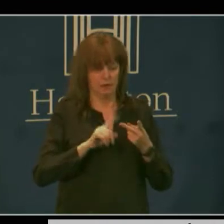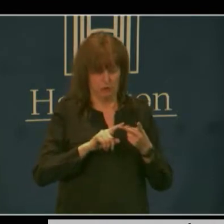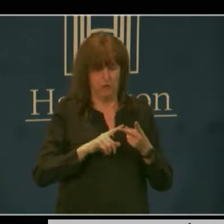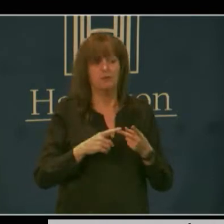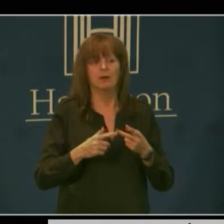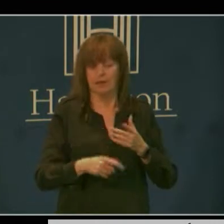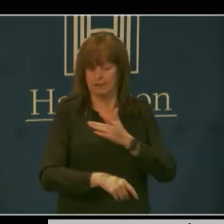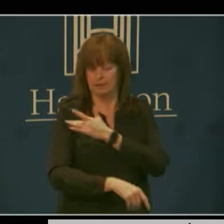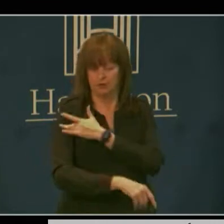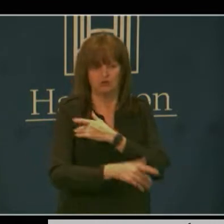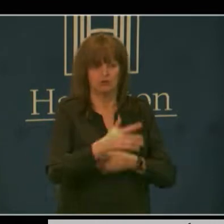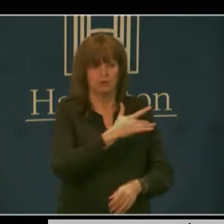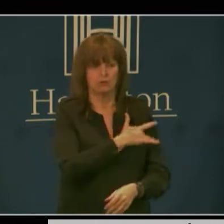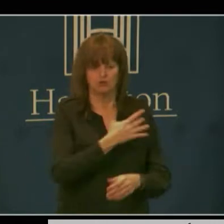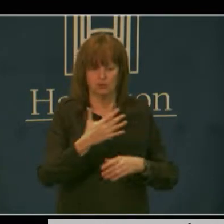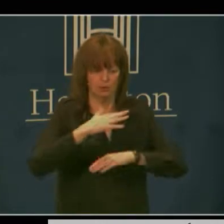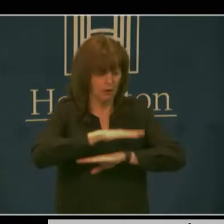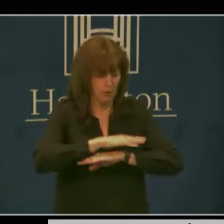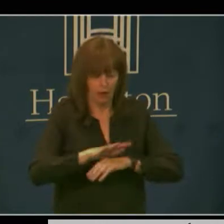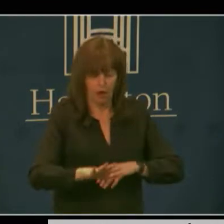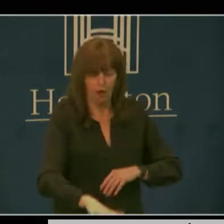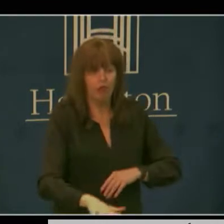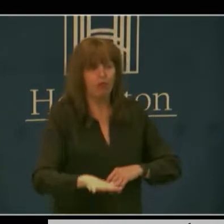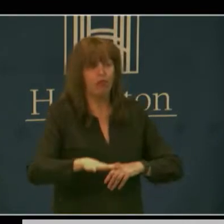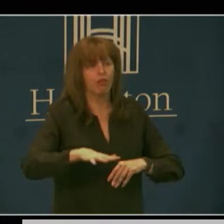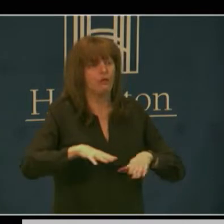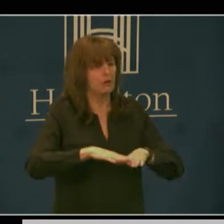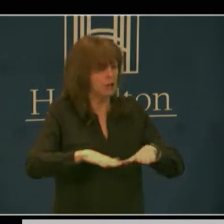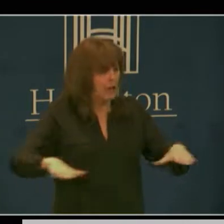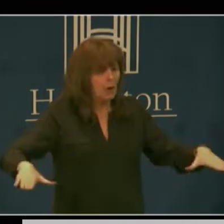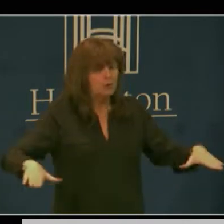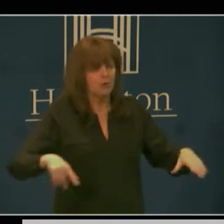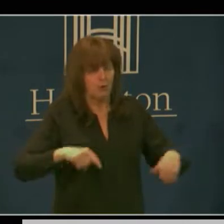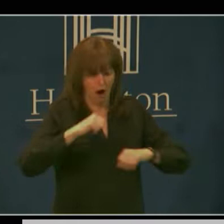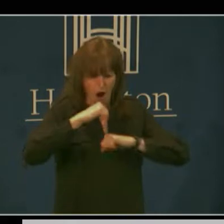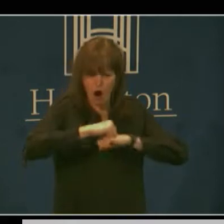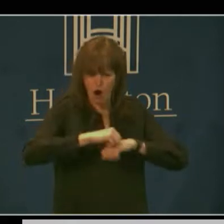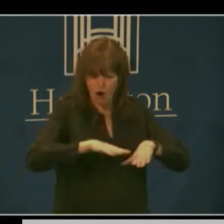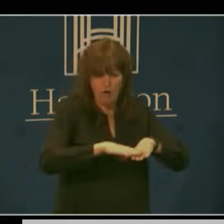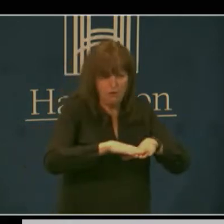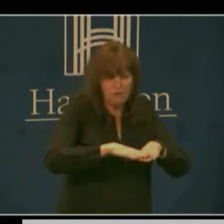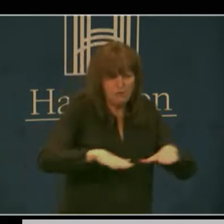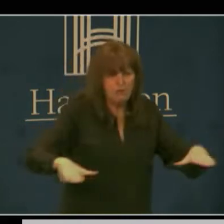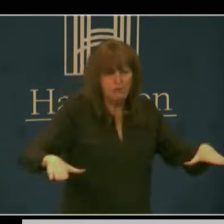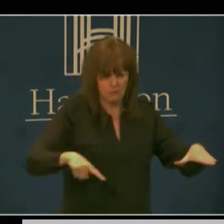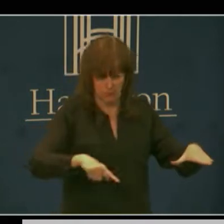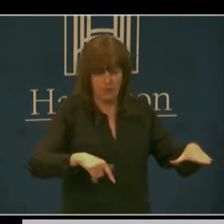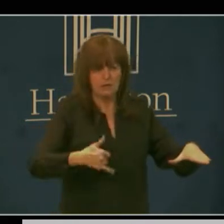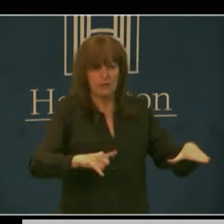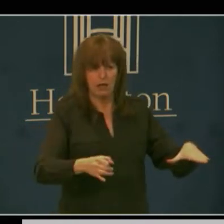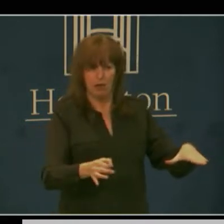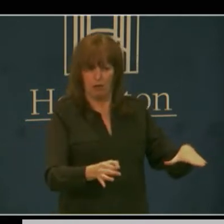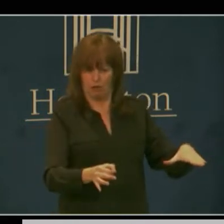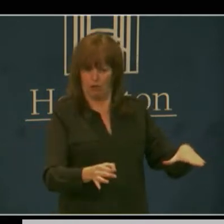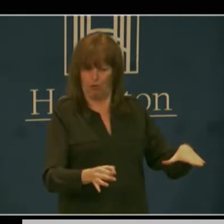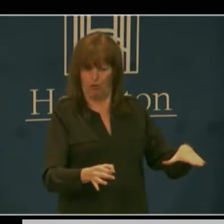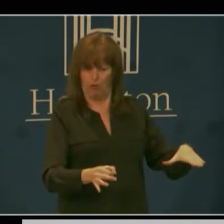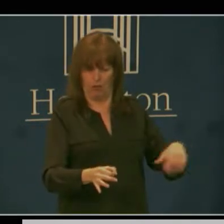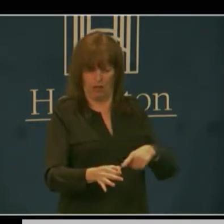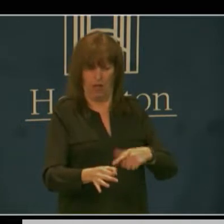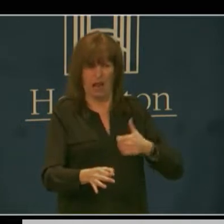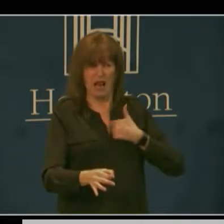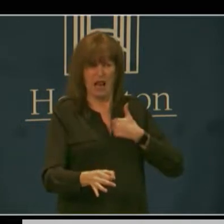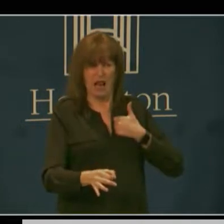on certain surfaces for up to 9 days. So it's important to be able to regularly